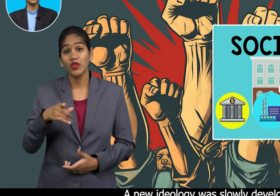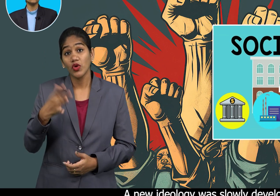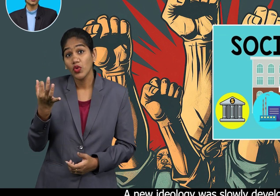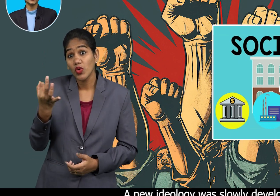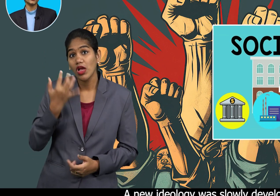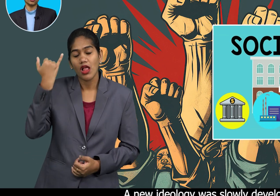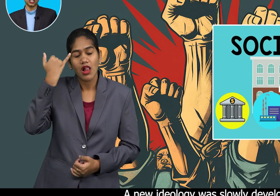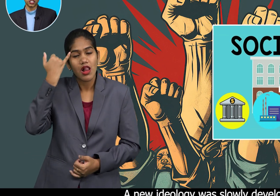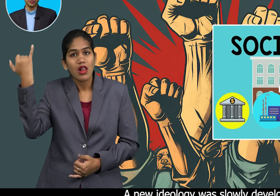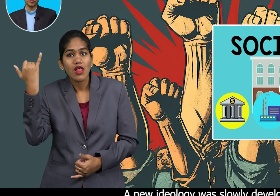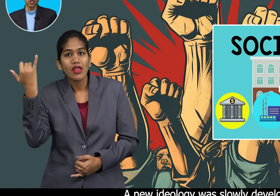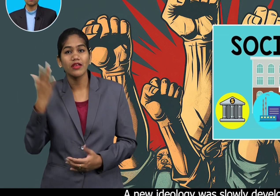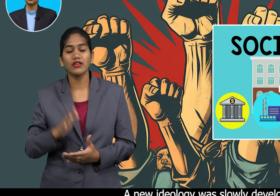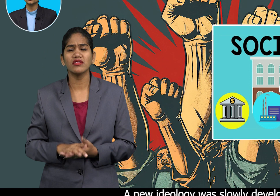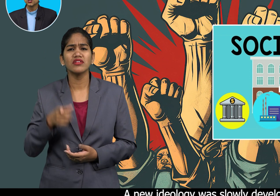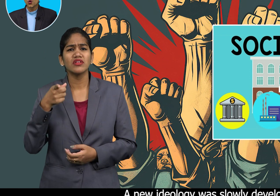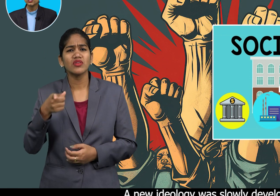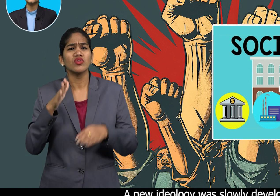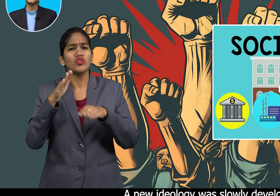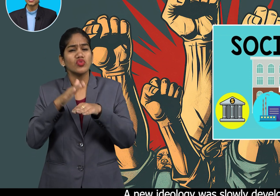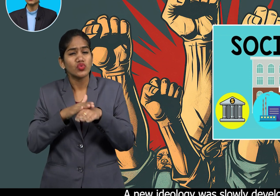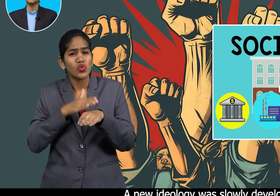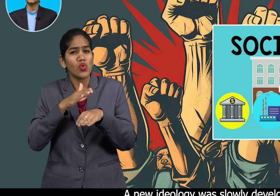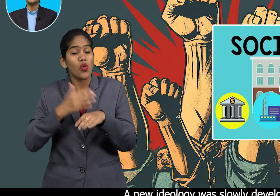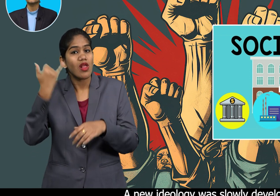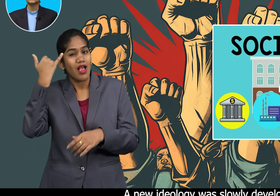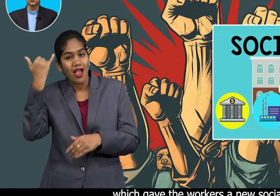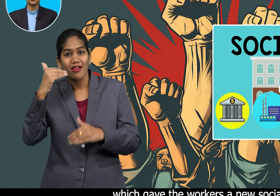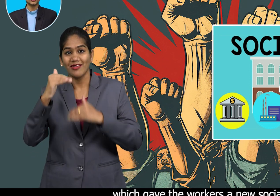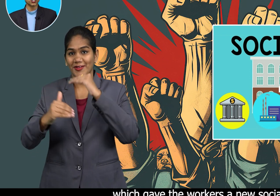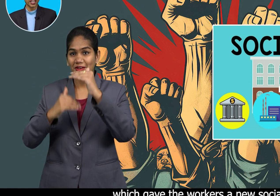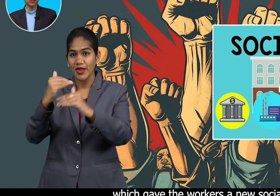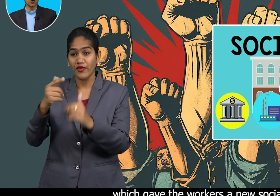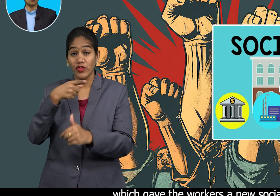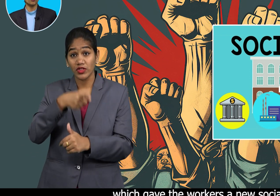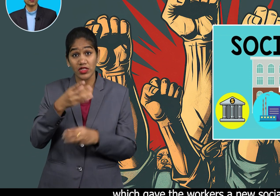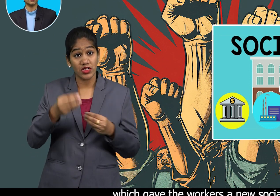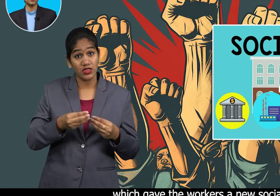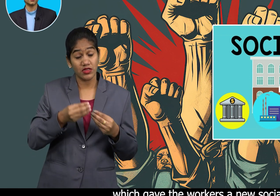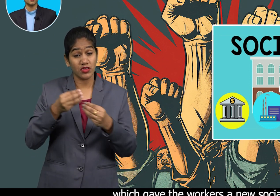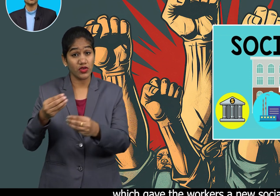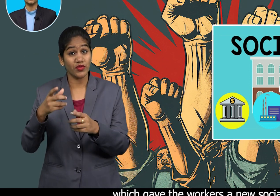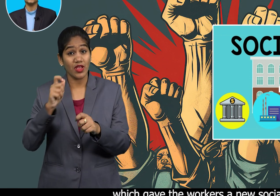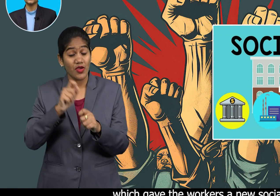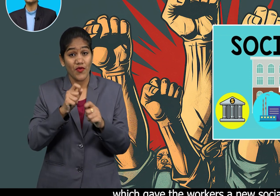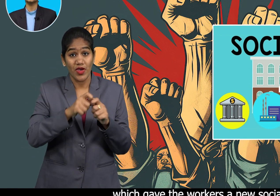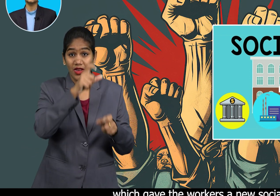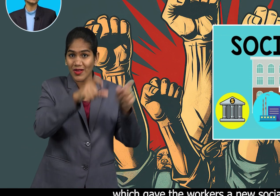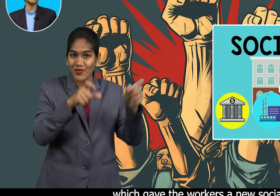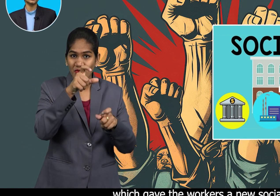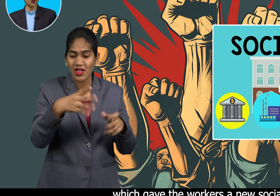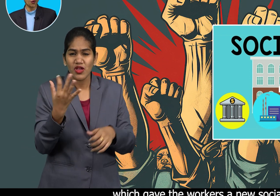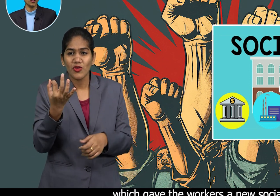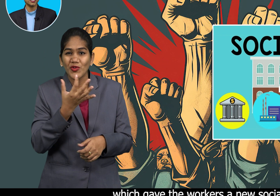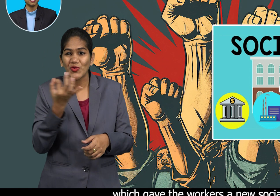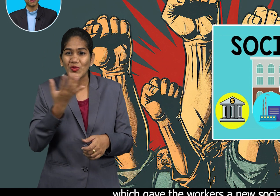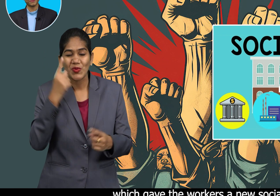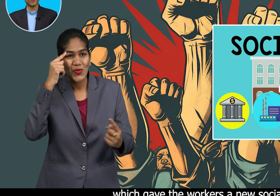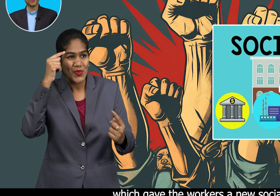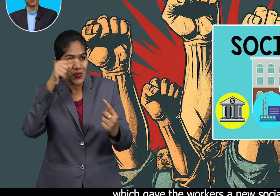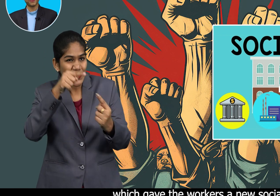A new ideology was slowly developed which gave the workers a new social